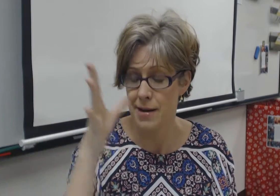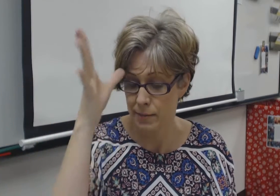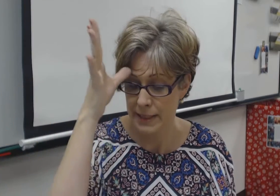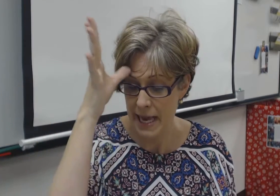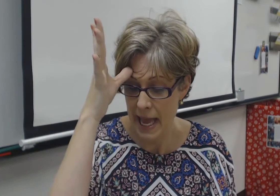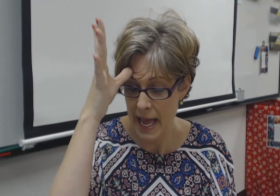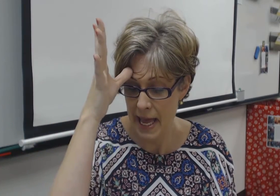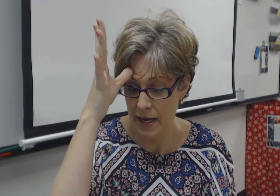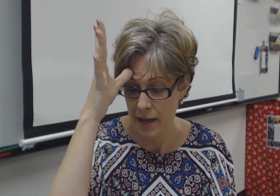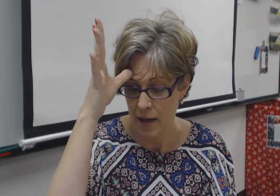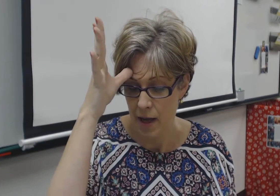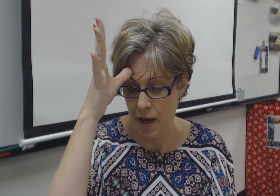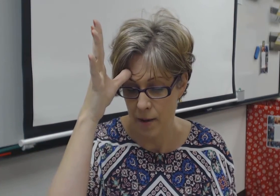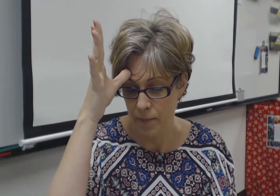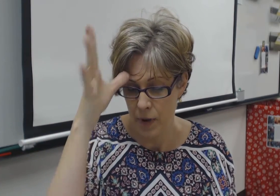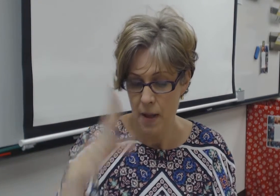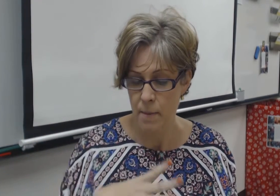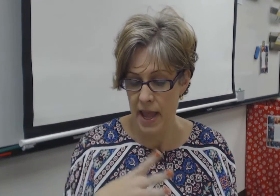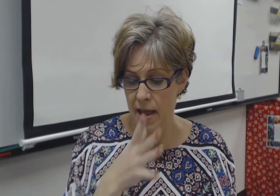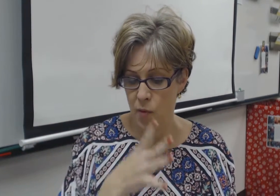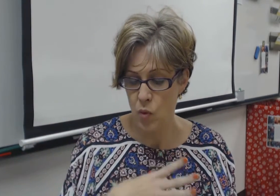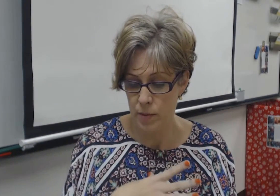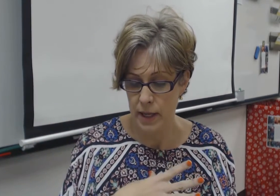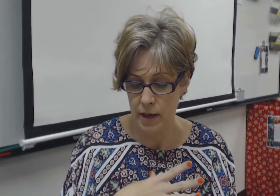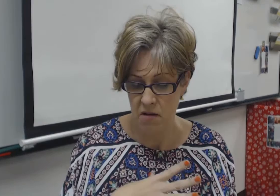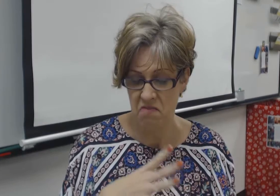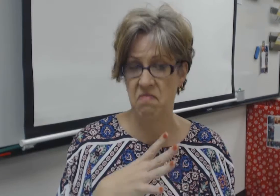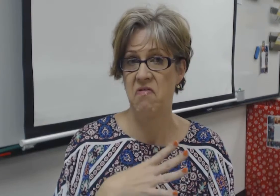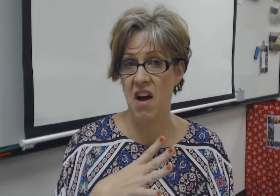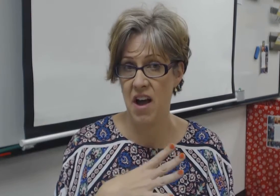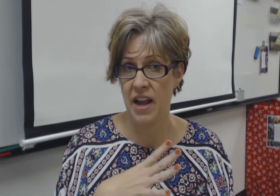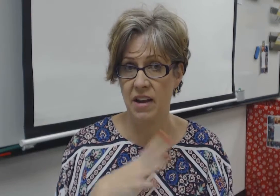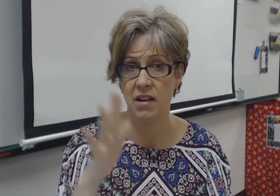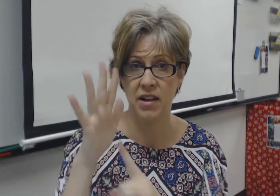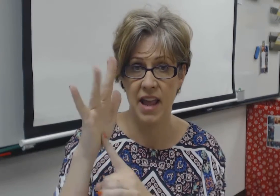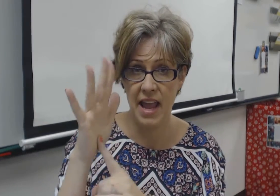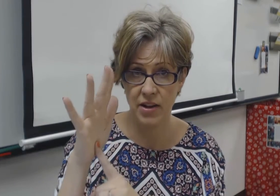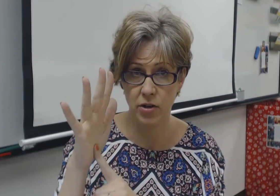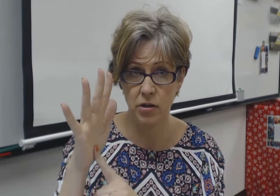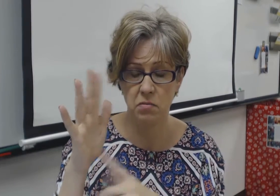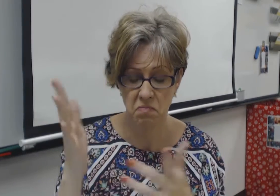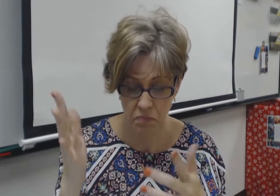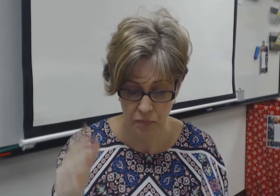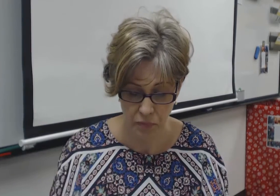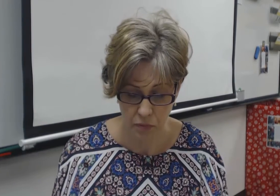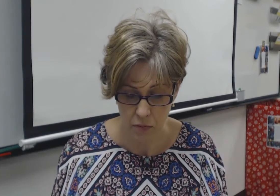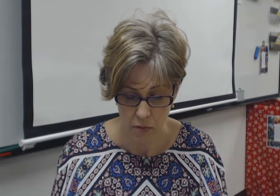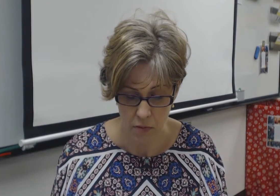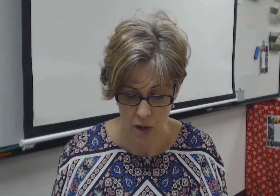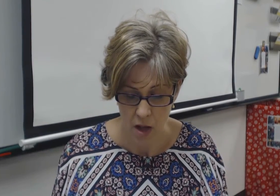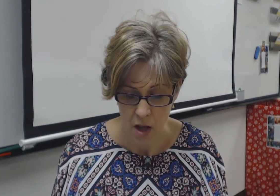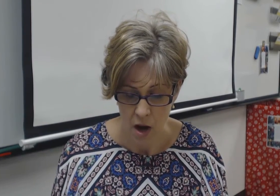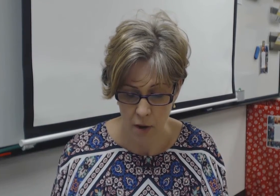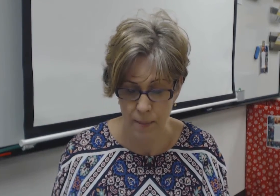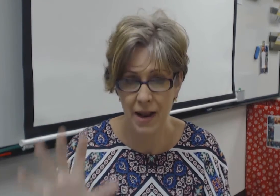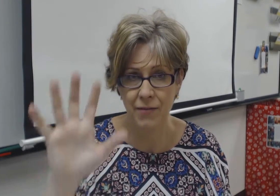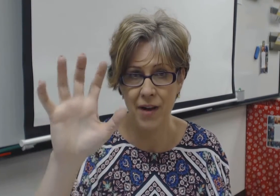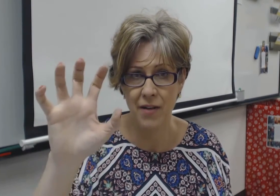mom, dad, man, woman, fine, candle. Our bent 5